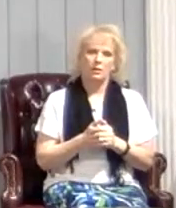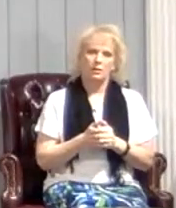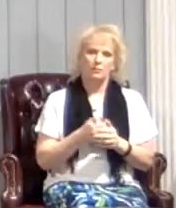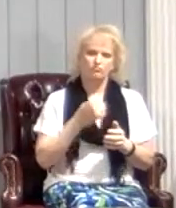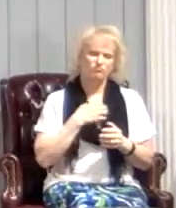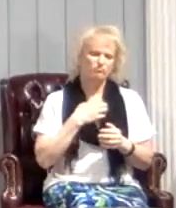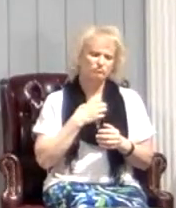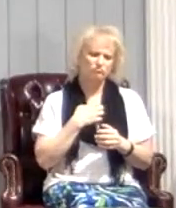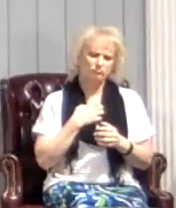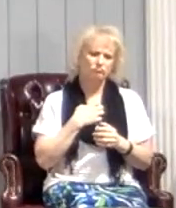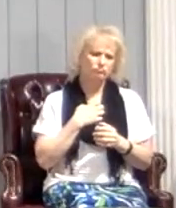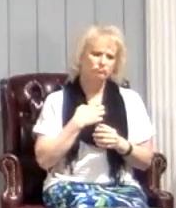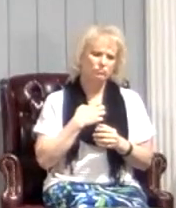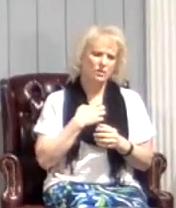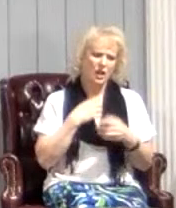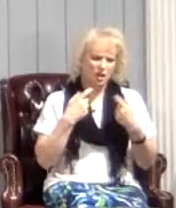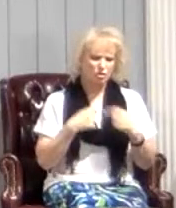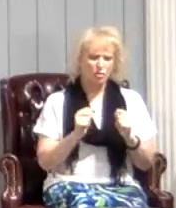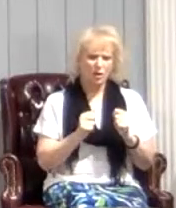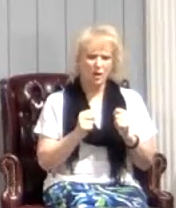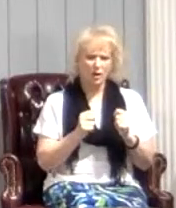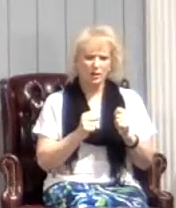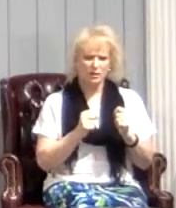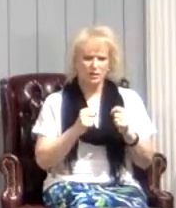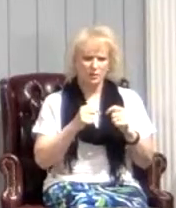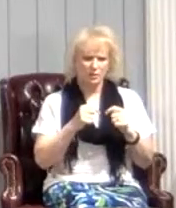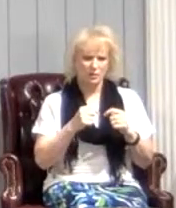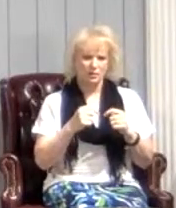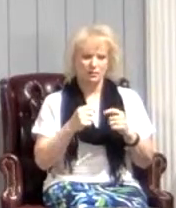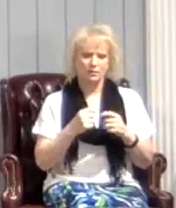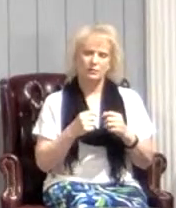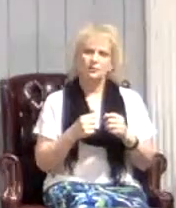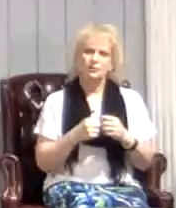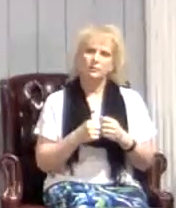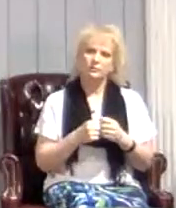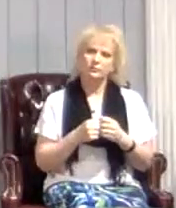complaining, and he was trying to make a point.